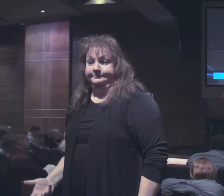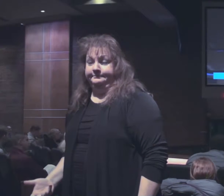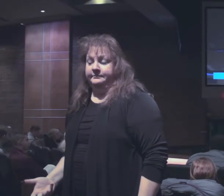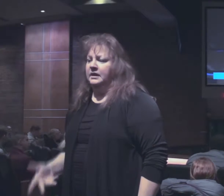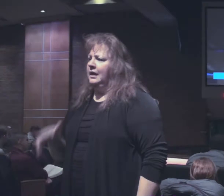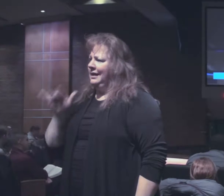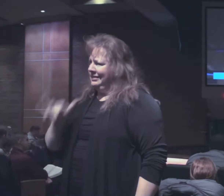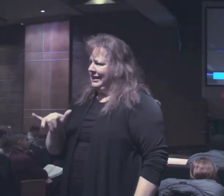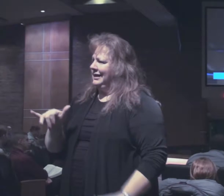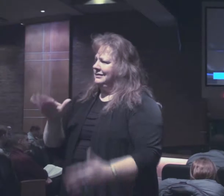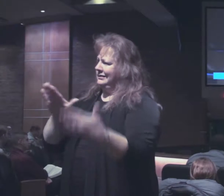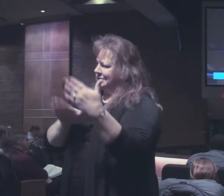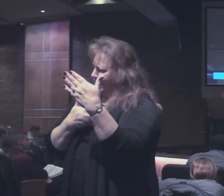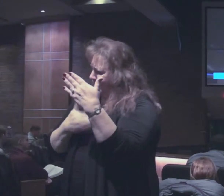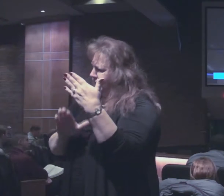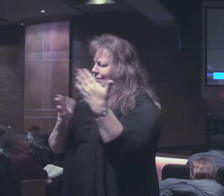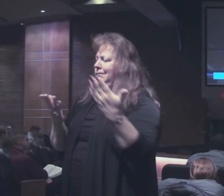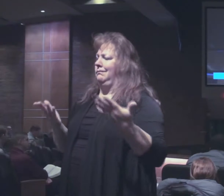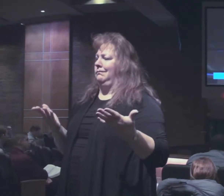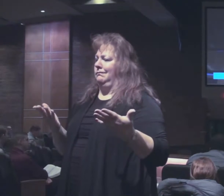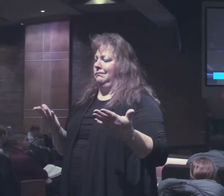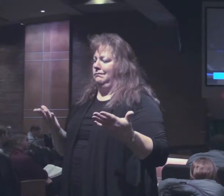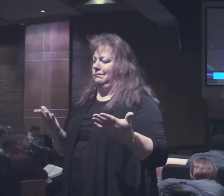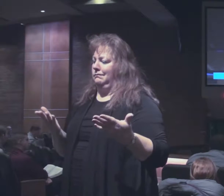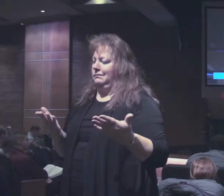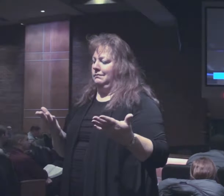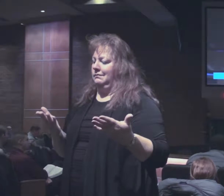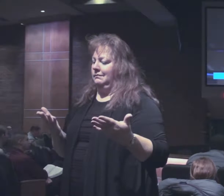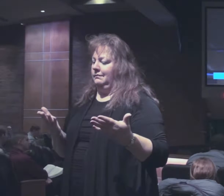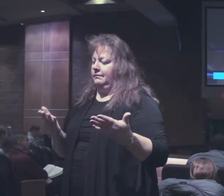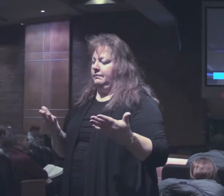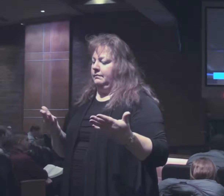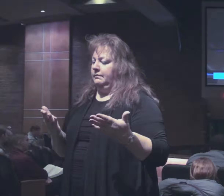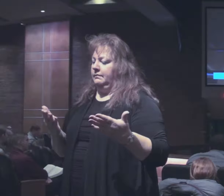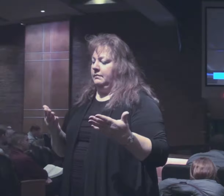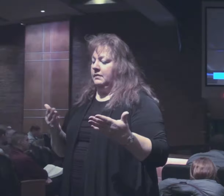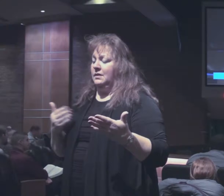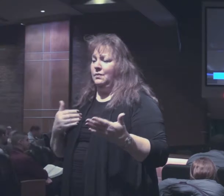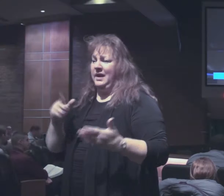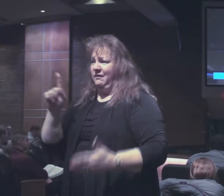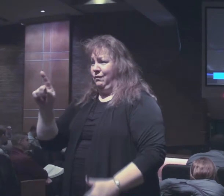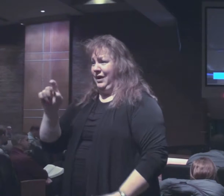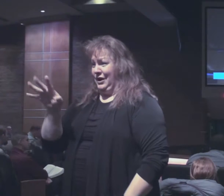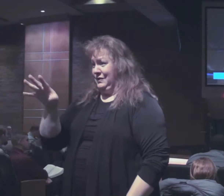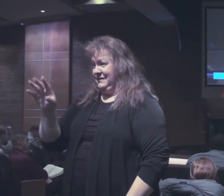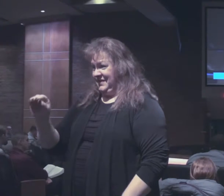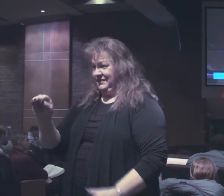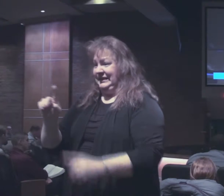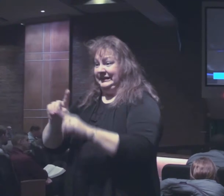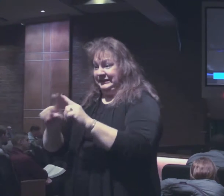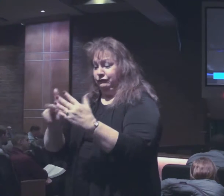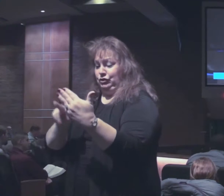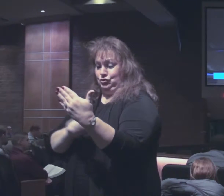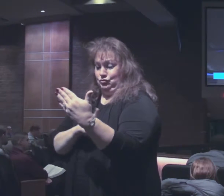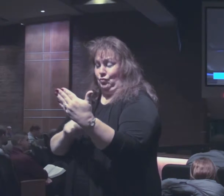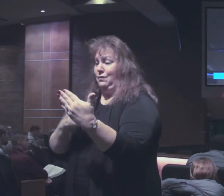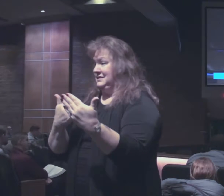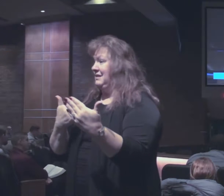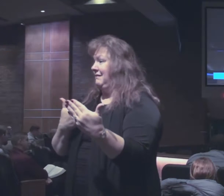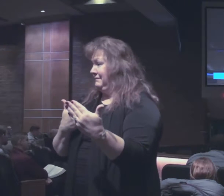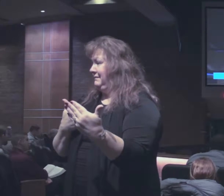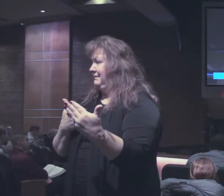So that's what we have with the Psalms. And we have these 150 Psalms.